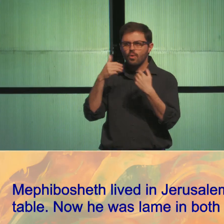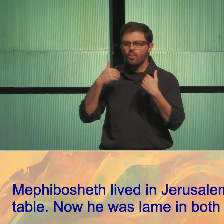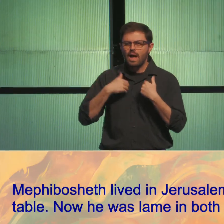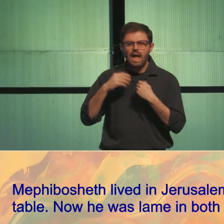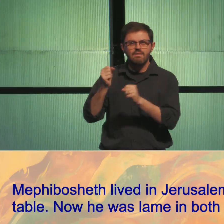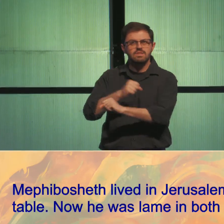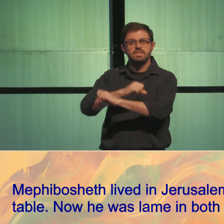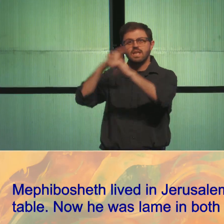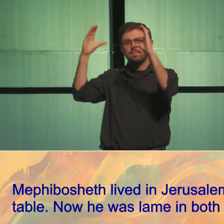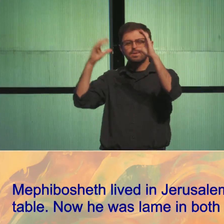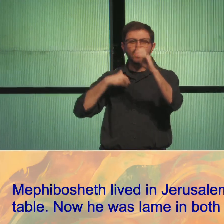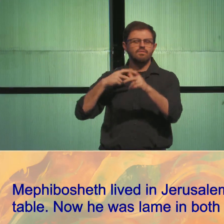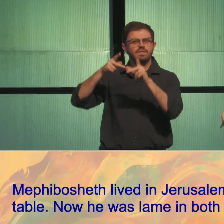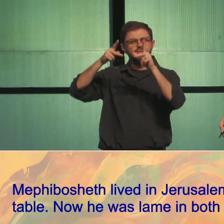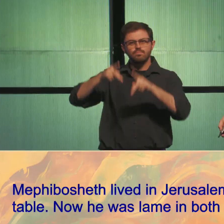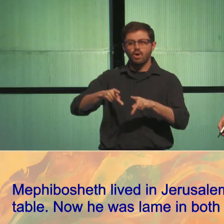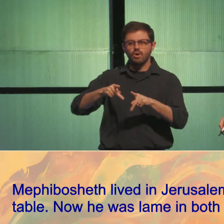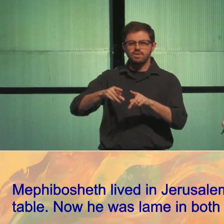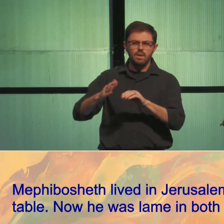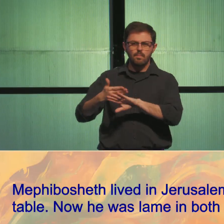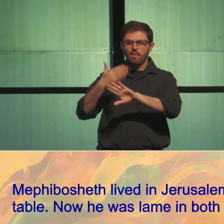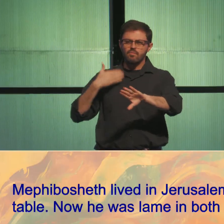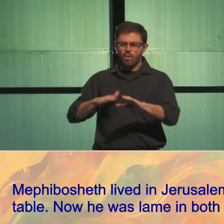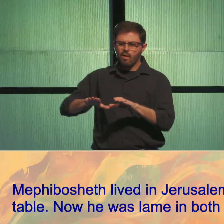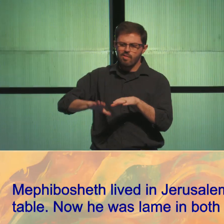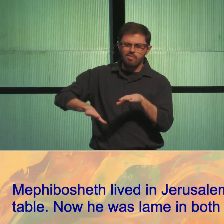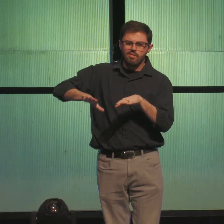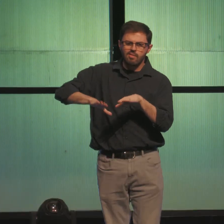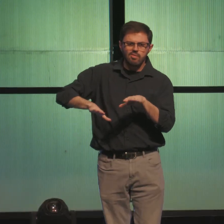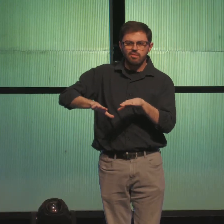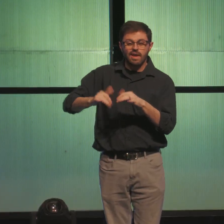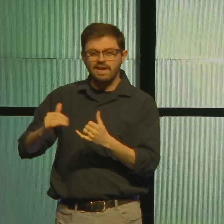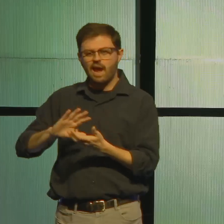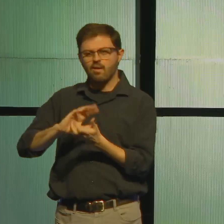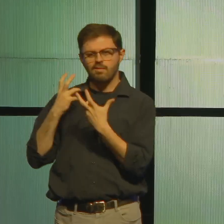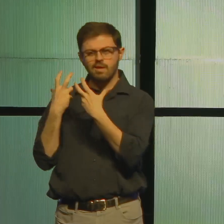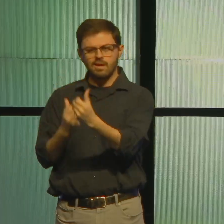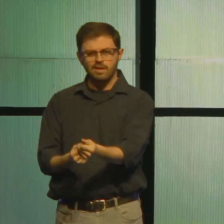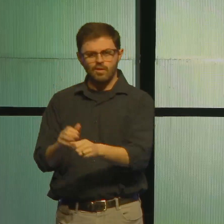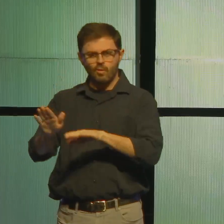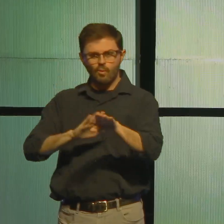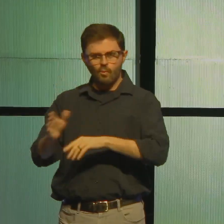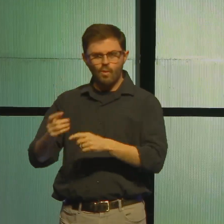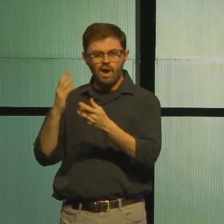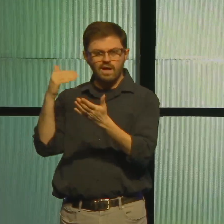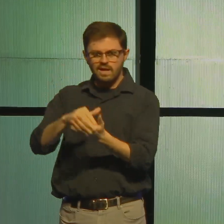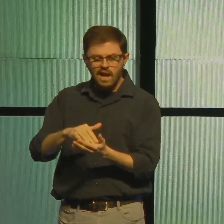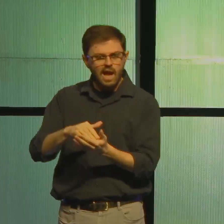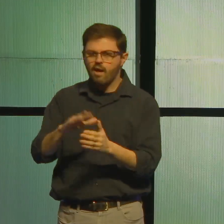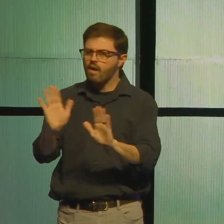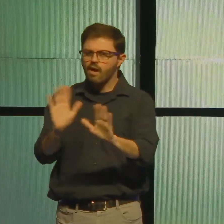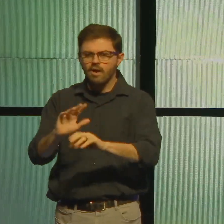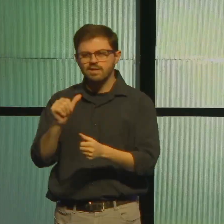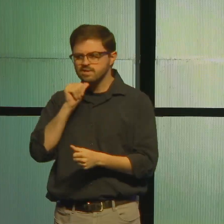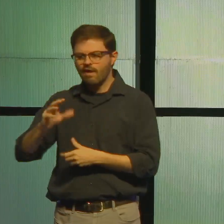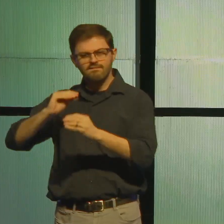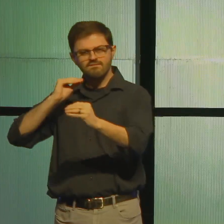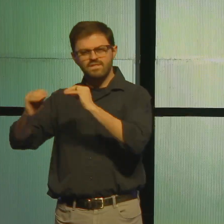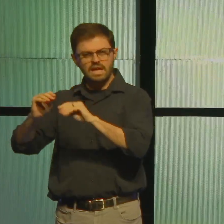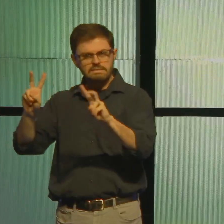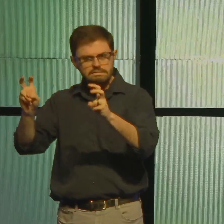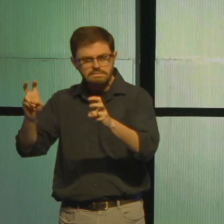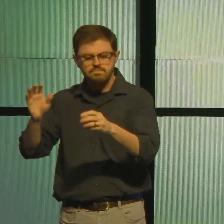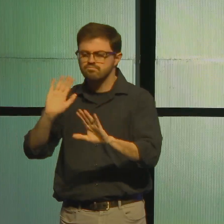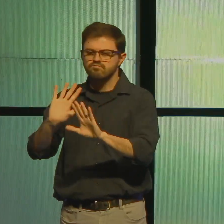a person who had a limp and doesn't have a limp anymore. We aren't left with a person who was kind of crippled and is now fixed. No, we're left with the scene